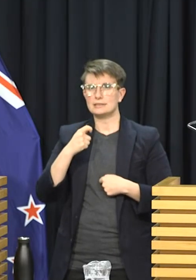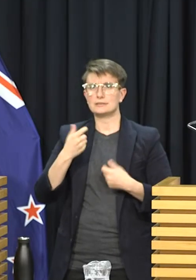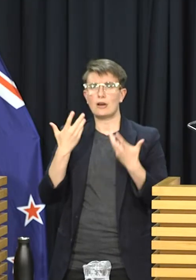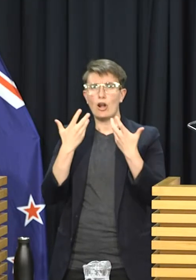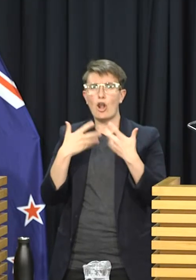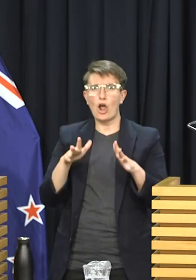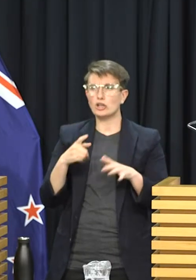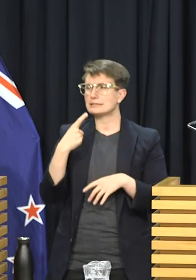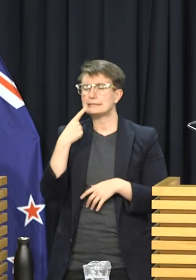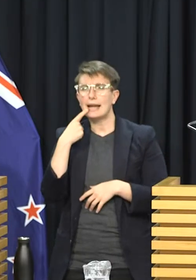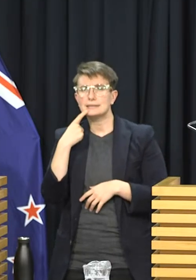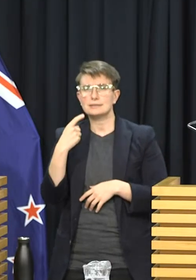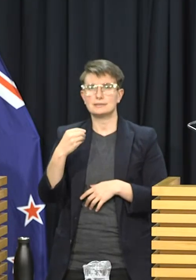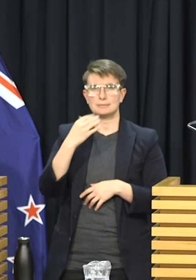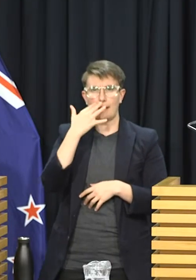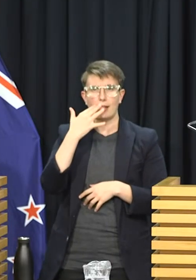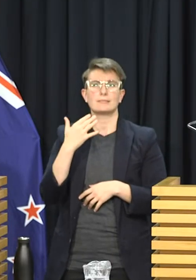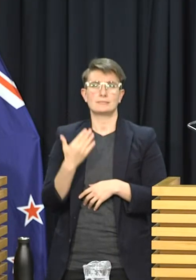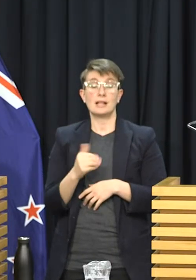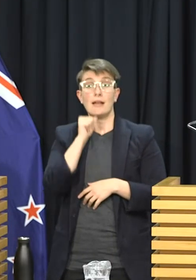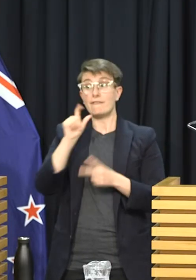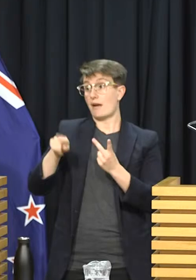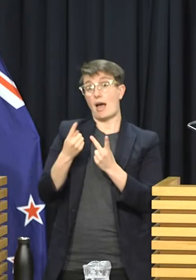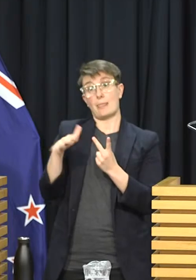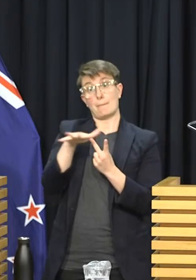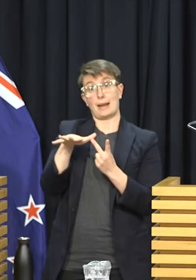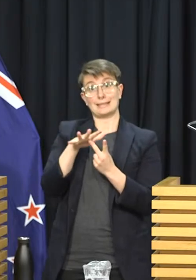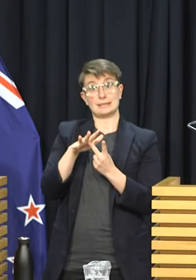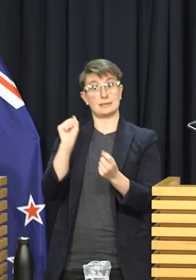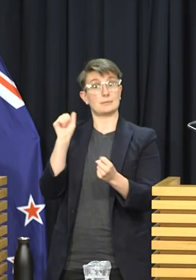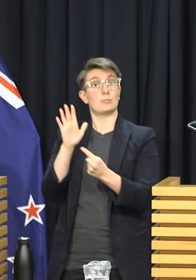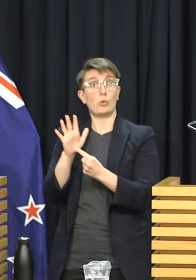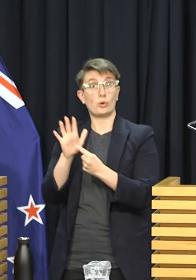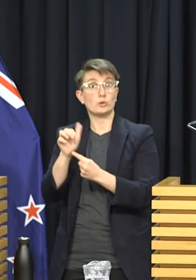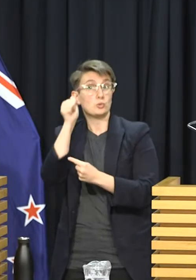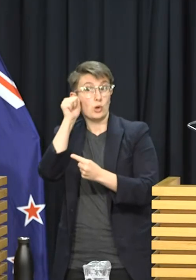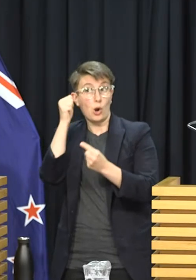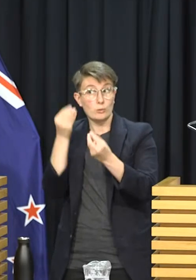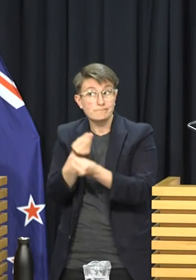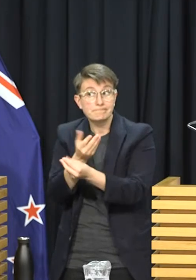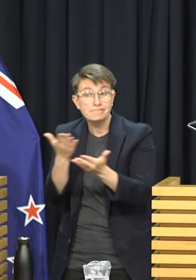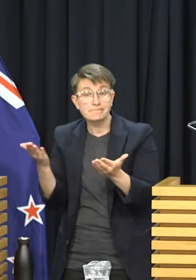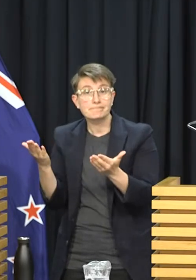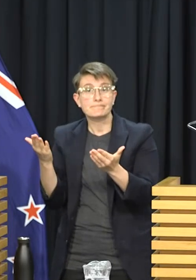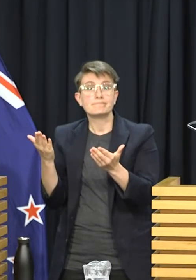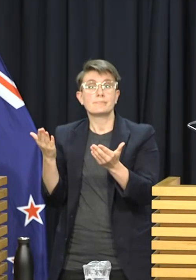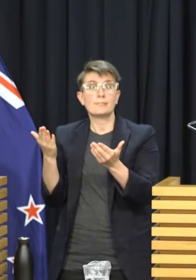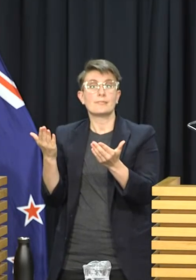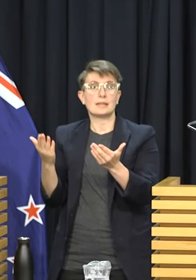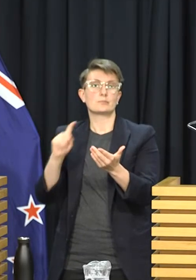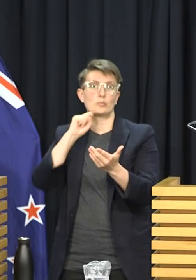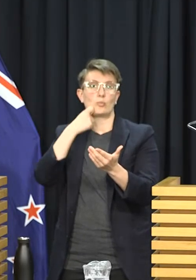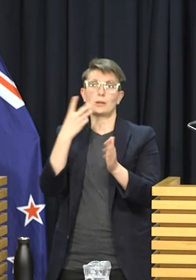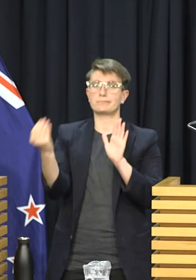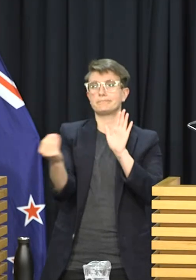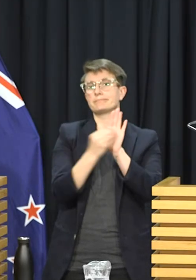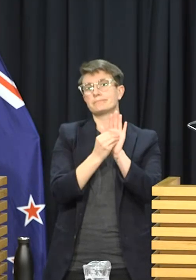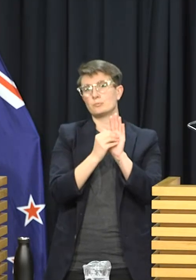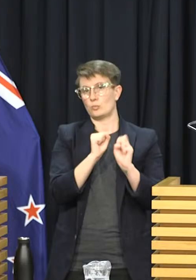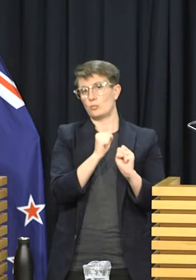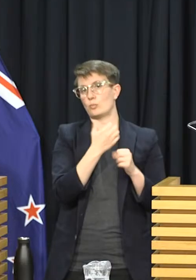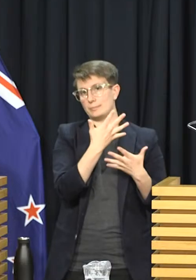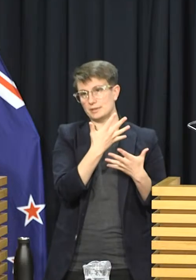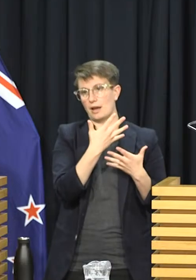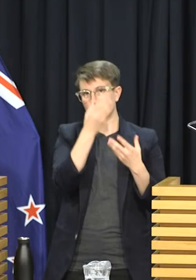other new locations of interest associated with case A, or if we confirm the second case,